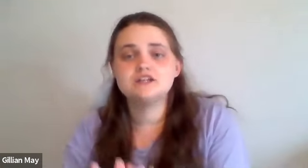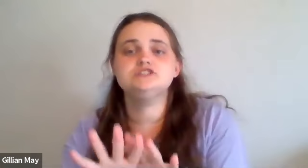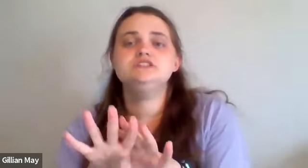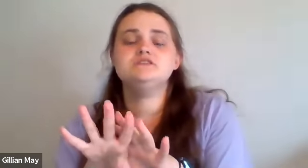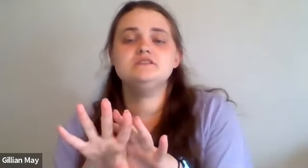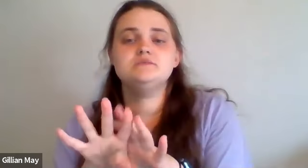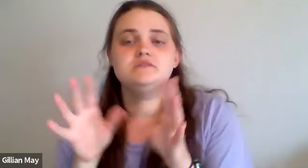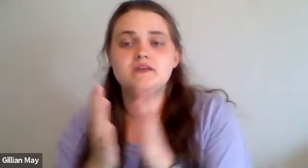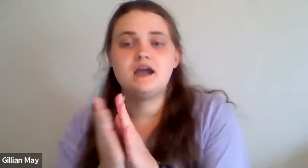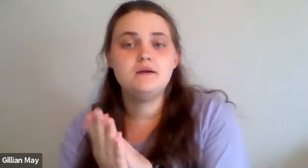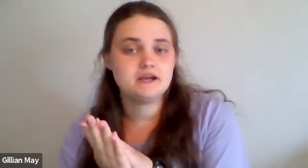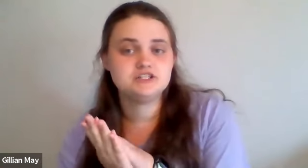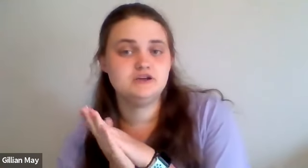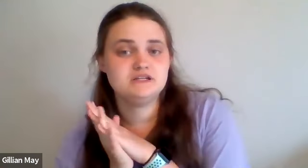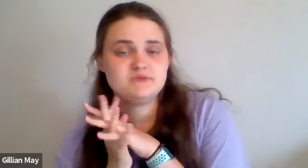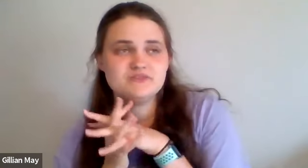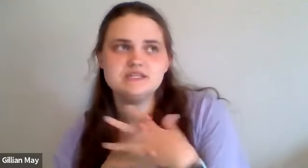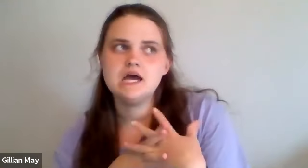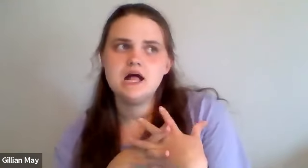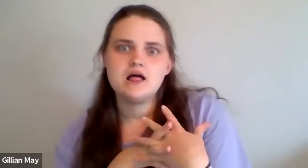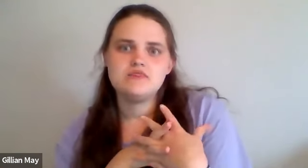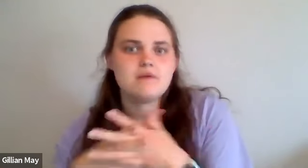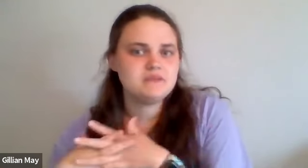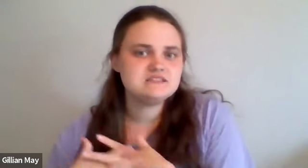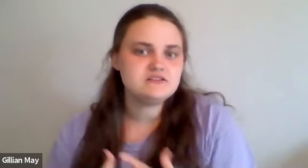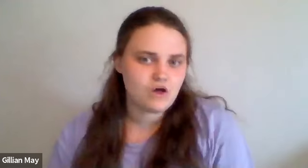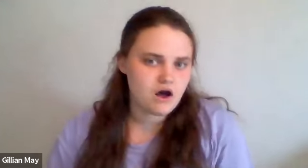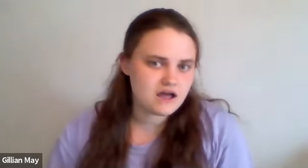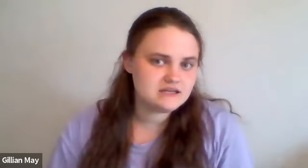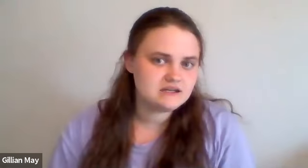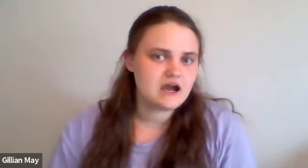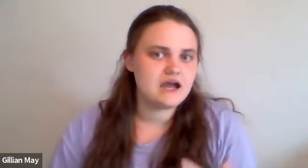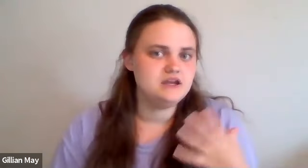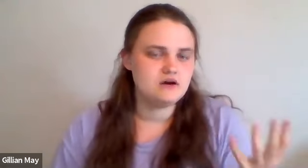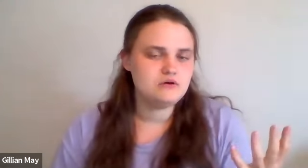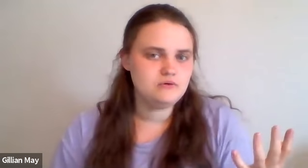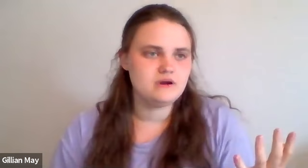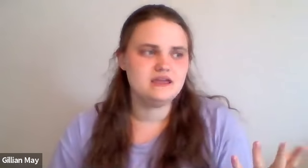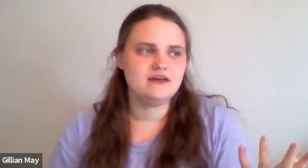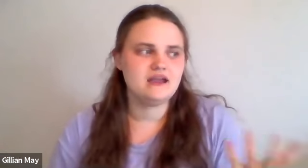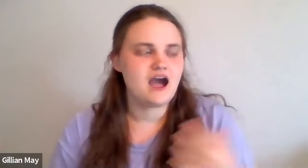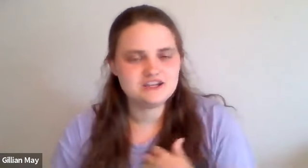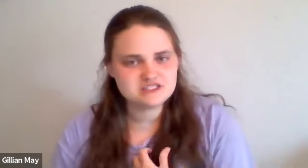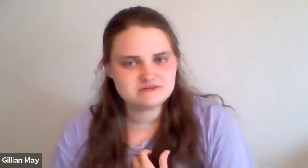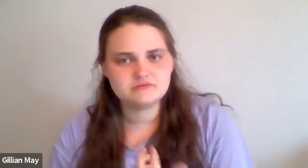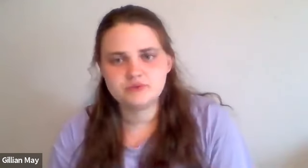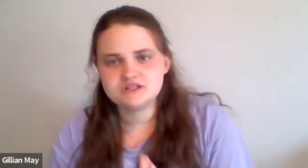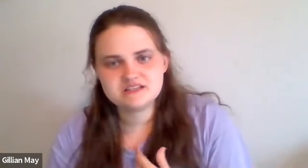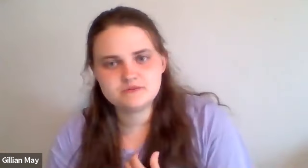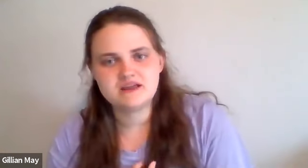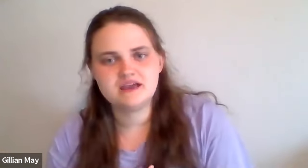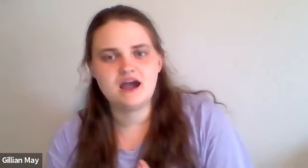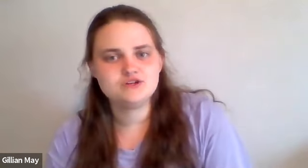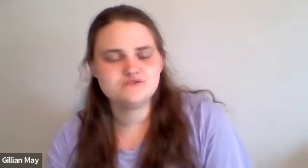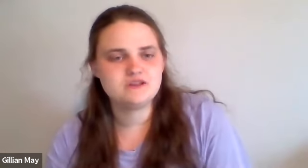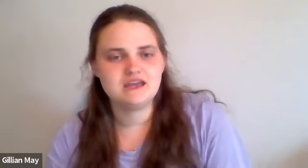actually took the liberty of being like, I'm actually curious about this. That means a lot. I know. And I just personally, for me, I always feel like